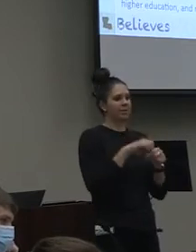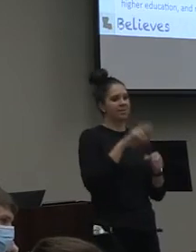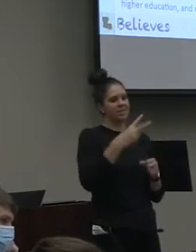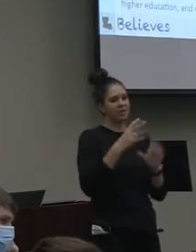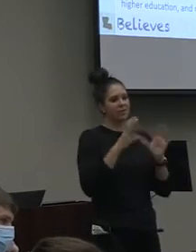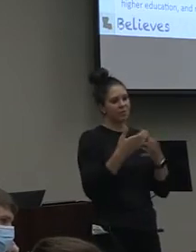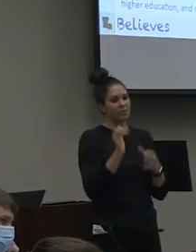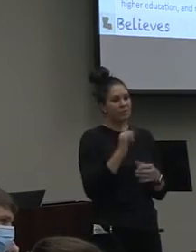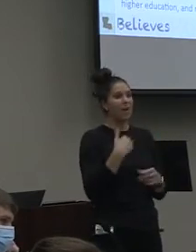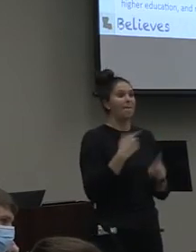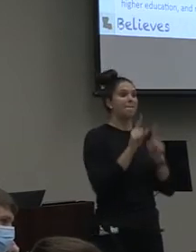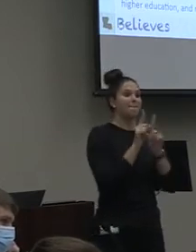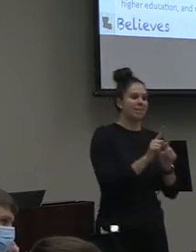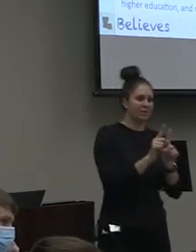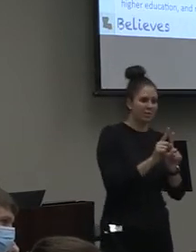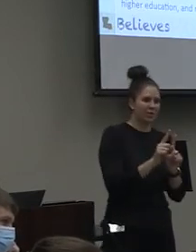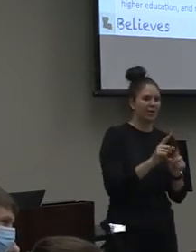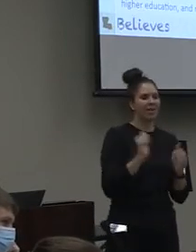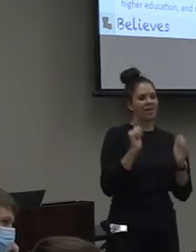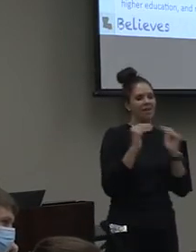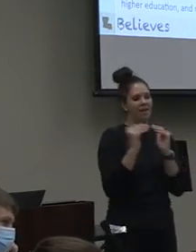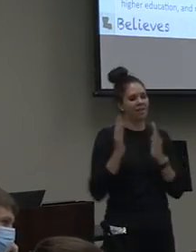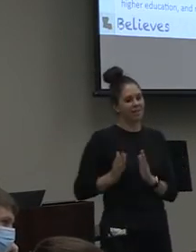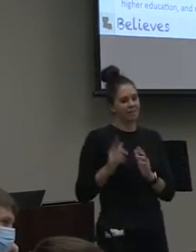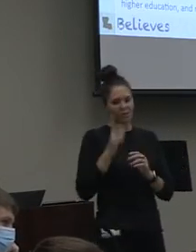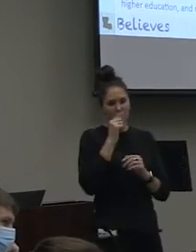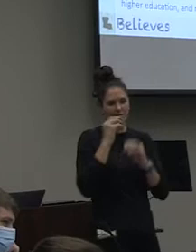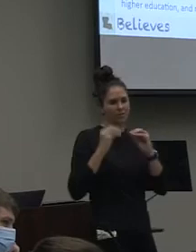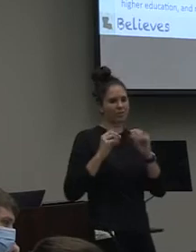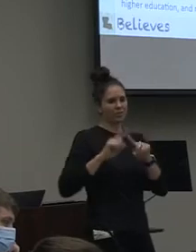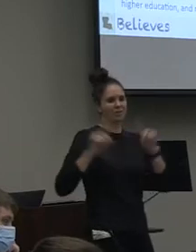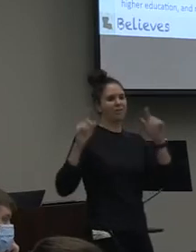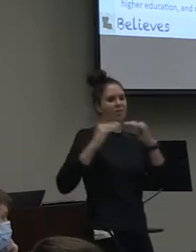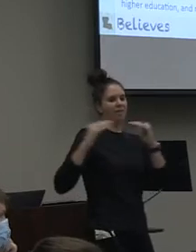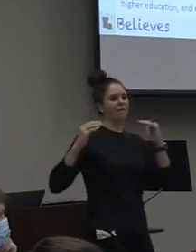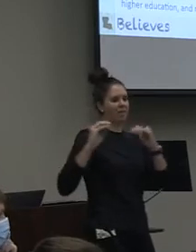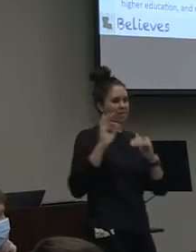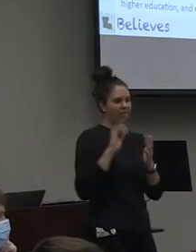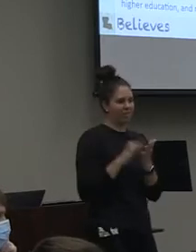too, so I'm mentoring a colleague who teaches a different level of